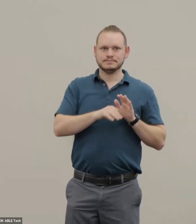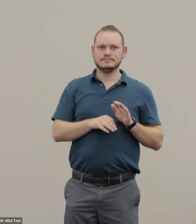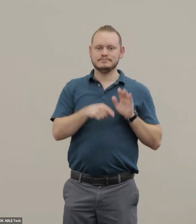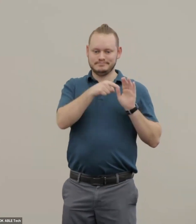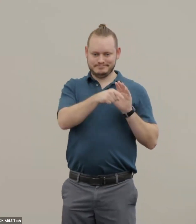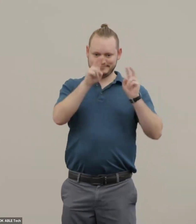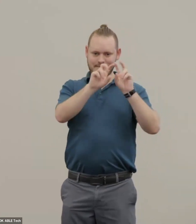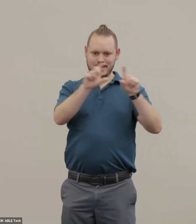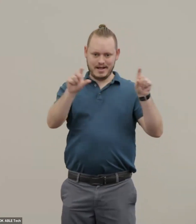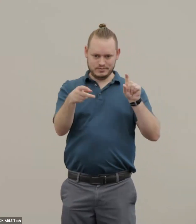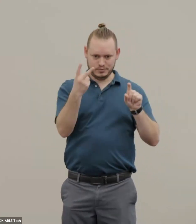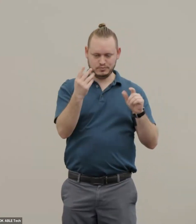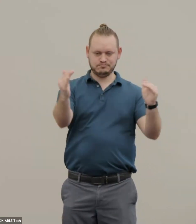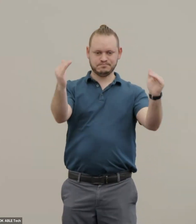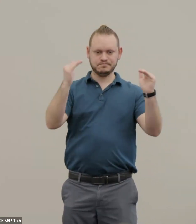heading 2.